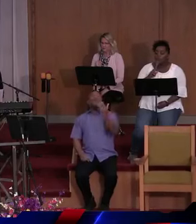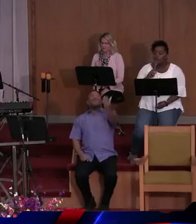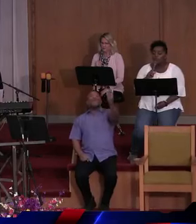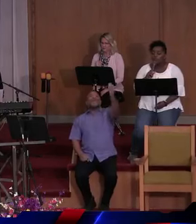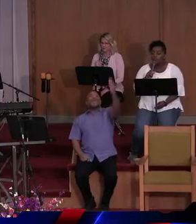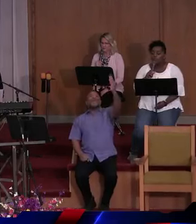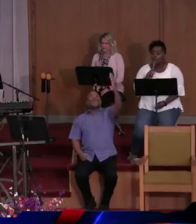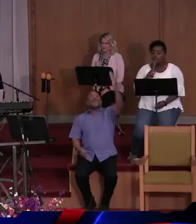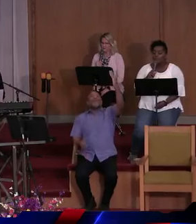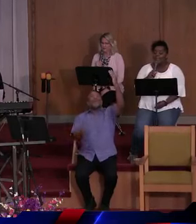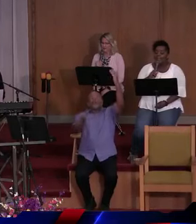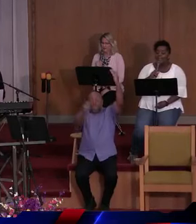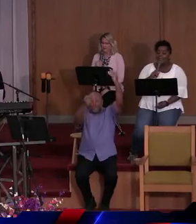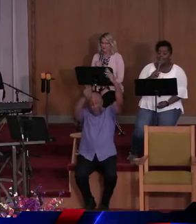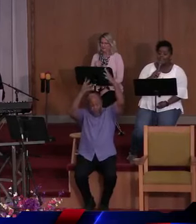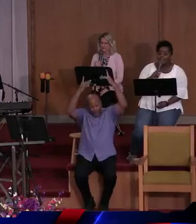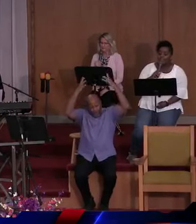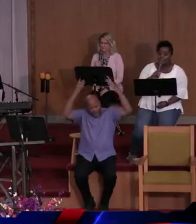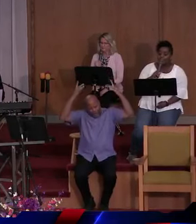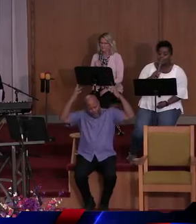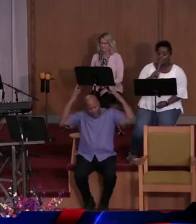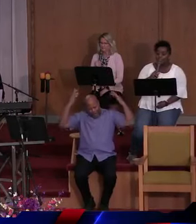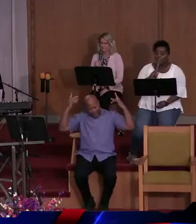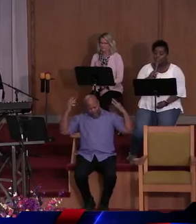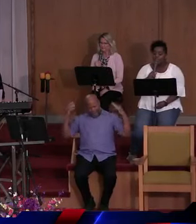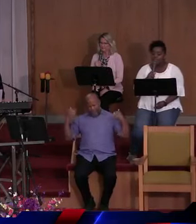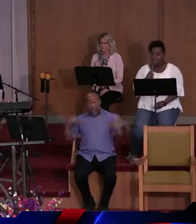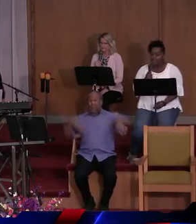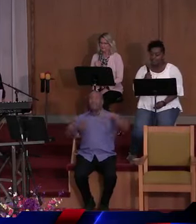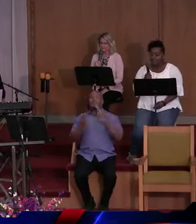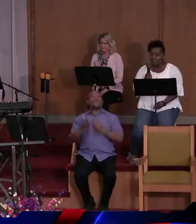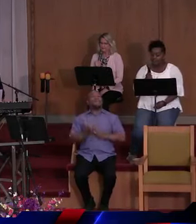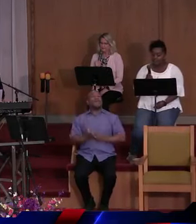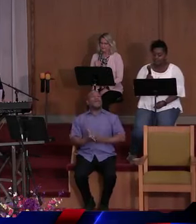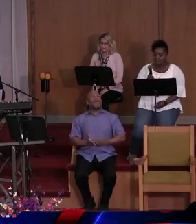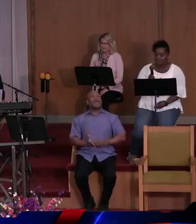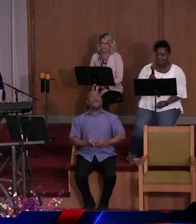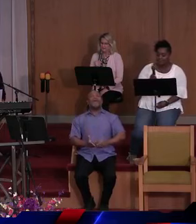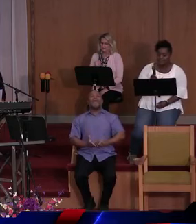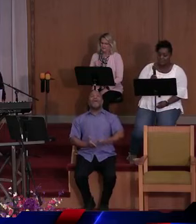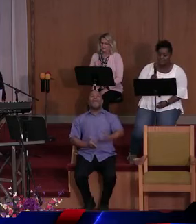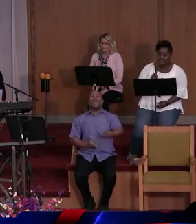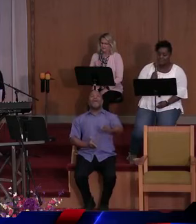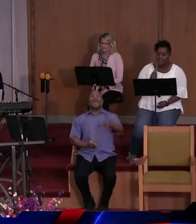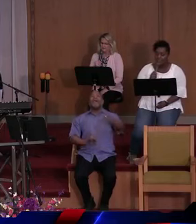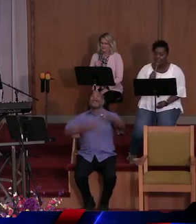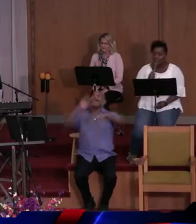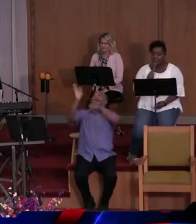you are clothed in majesty. The heavens declare, take it up.